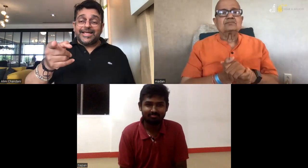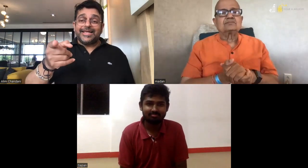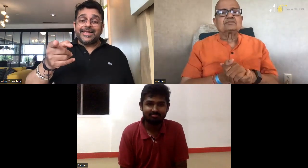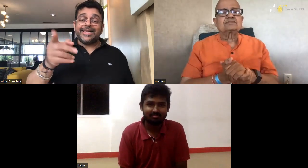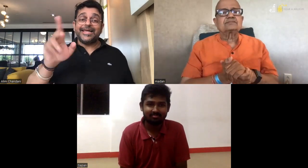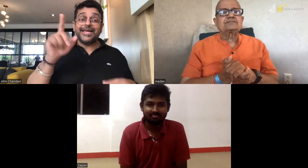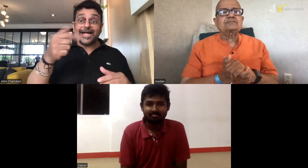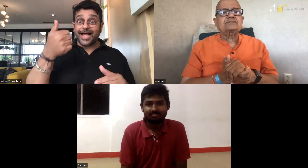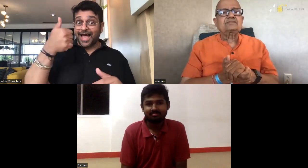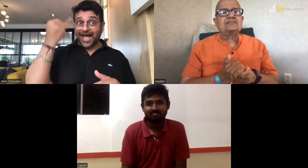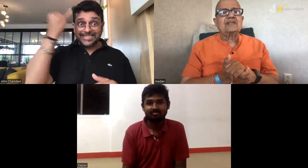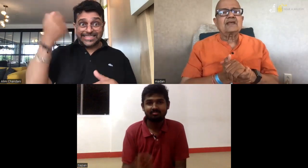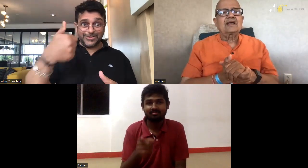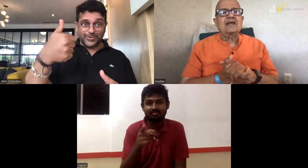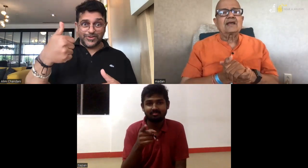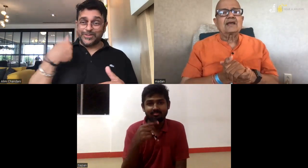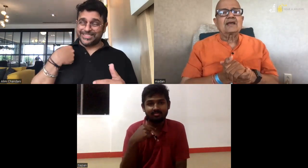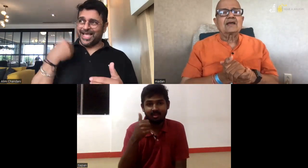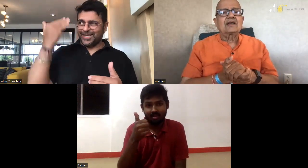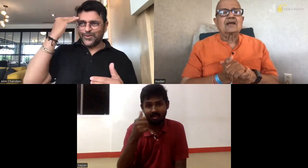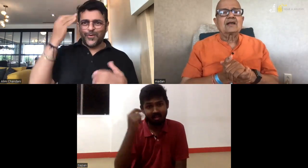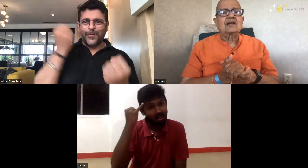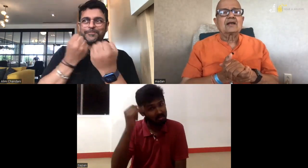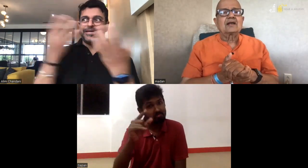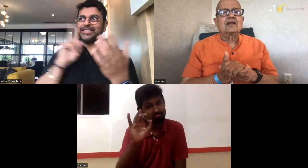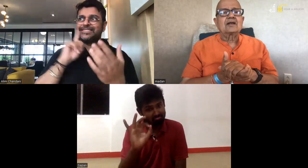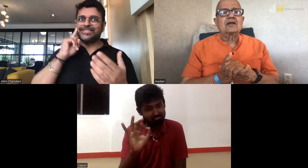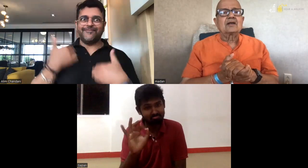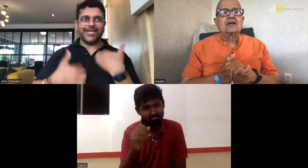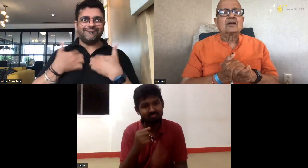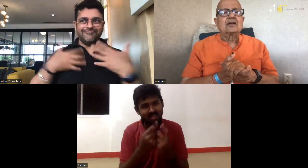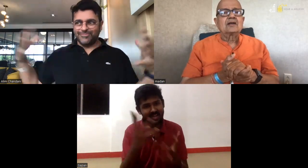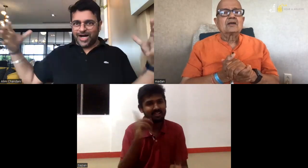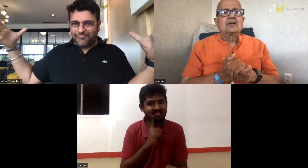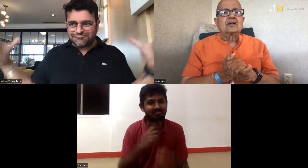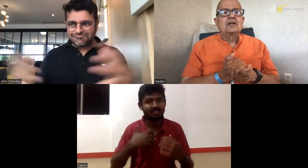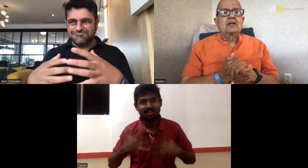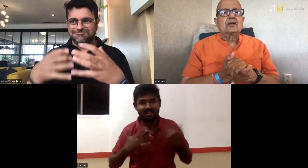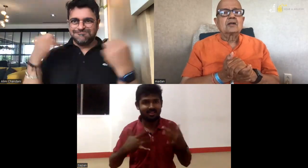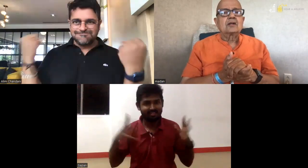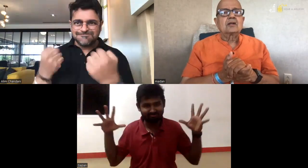together, we can discuss with each other, we can get the funds from the government setup also,